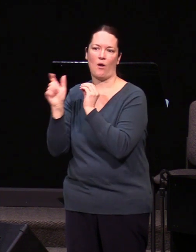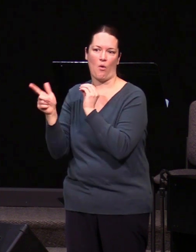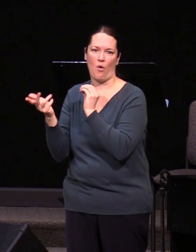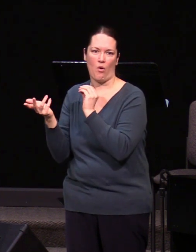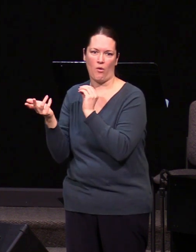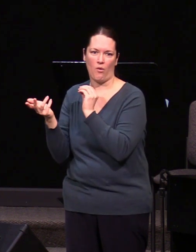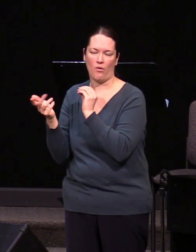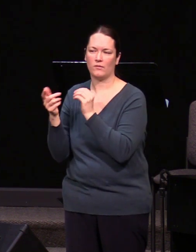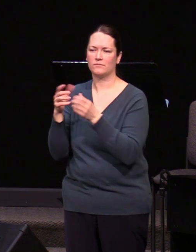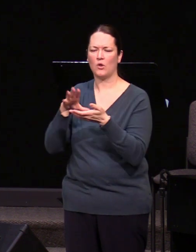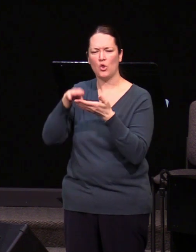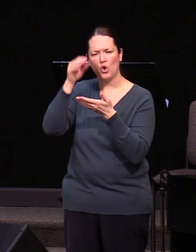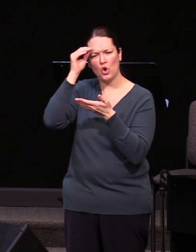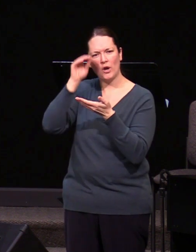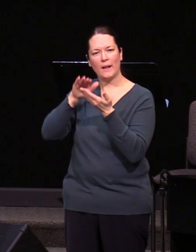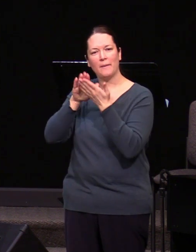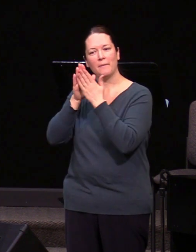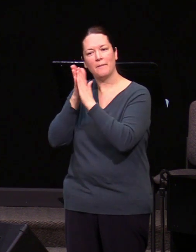peace.